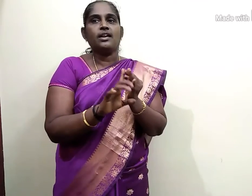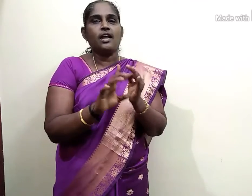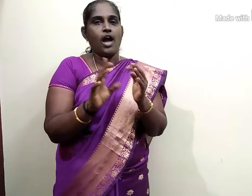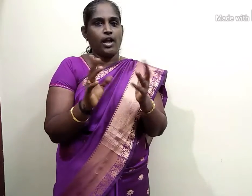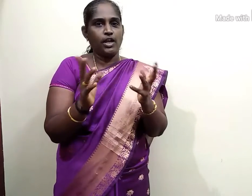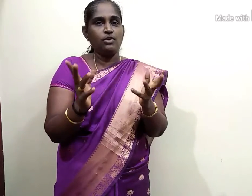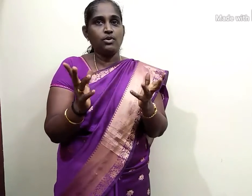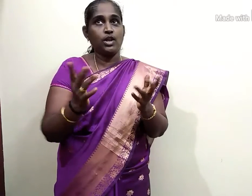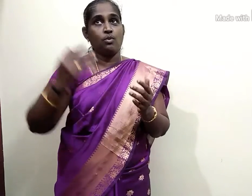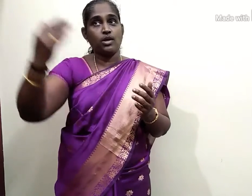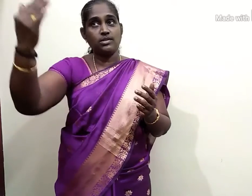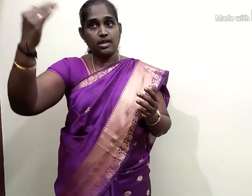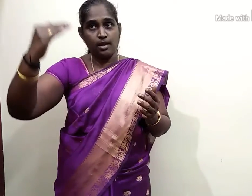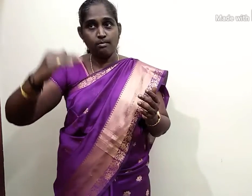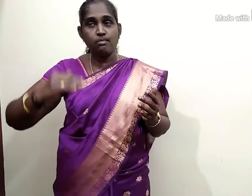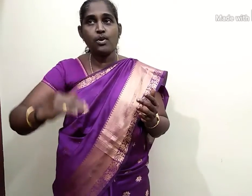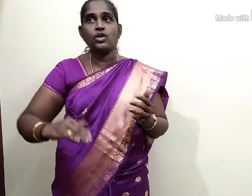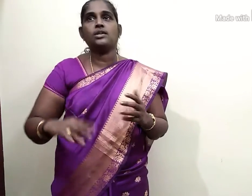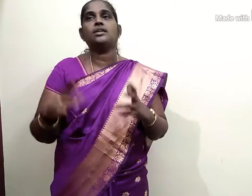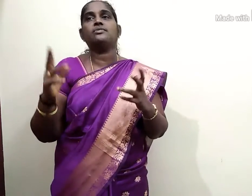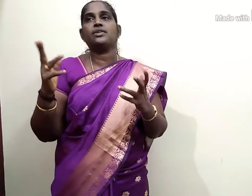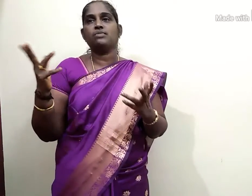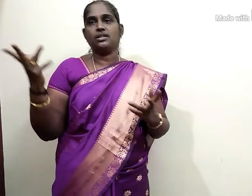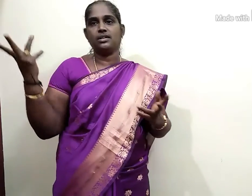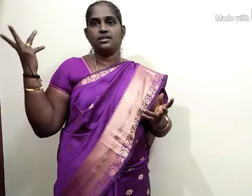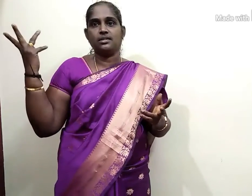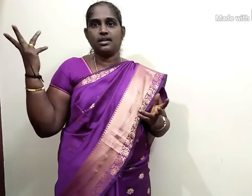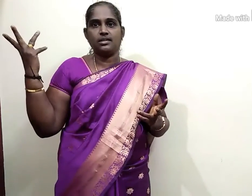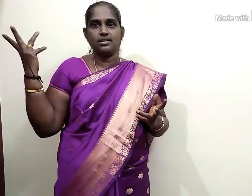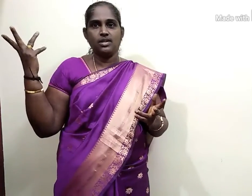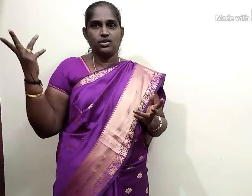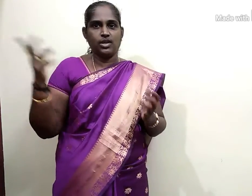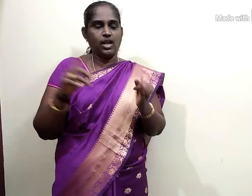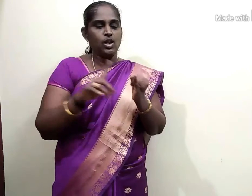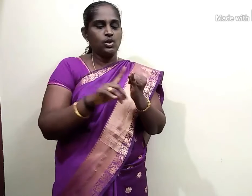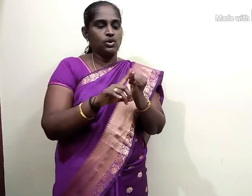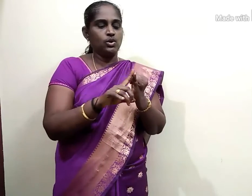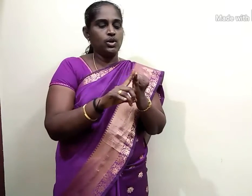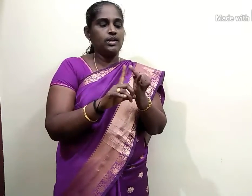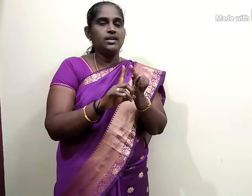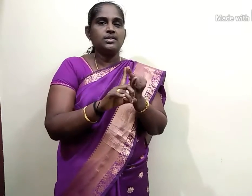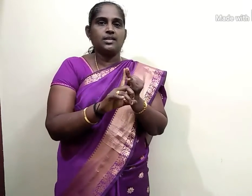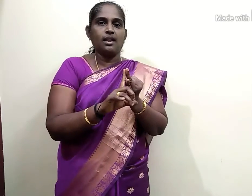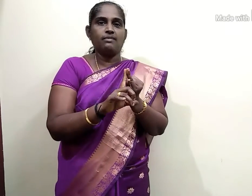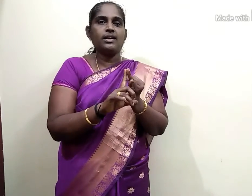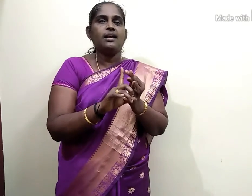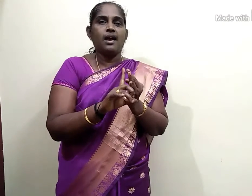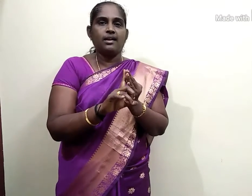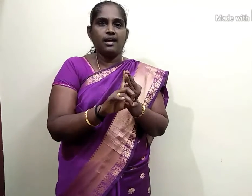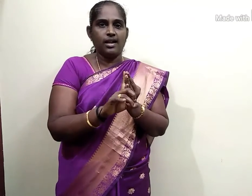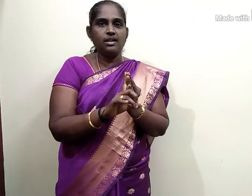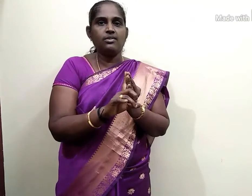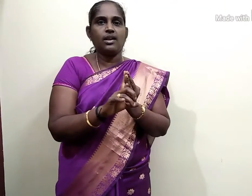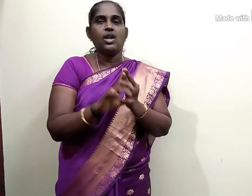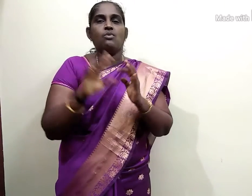and ivory was imported from other countries. Okay, gold, silver and ivory